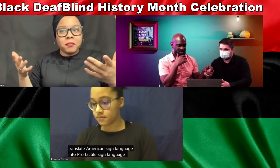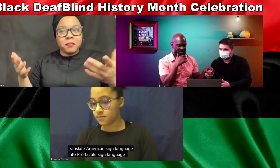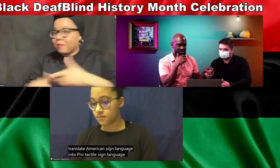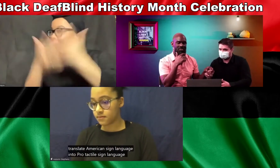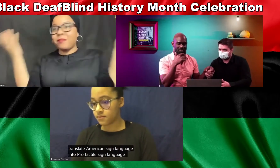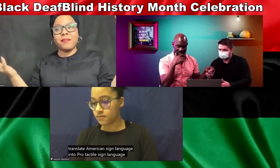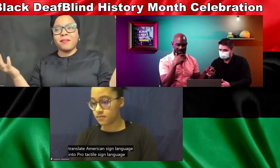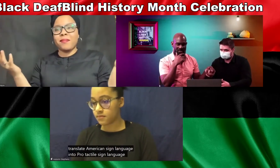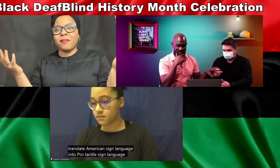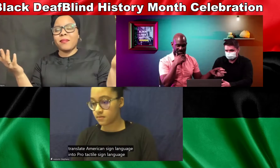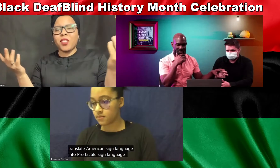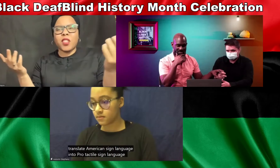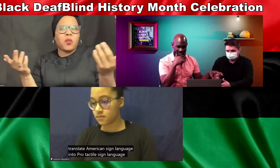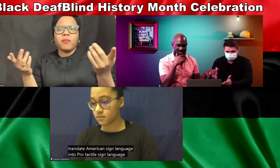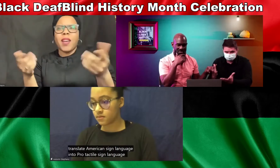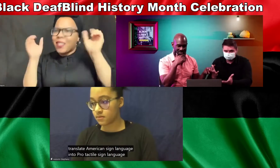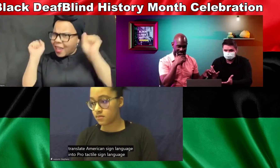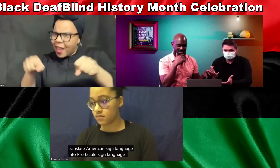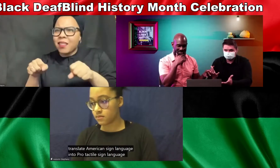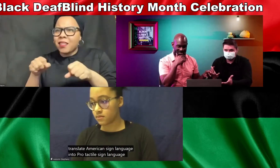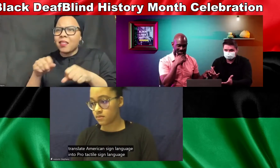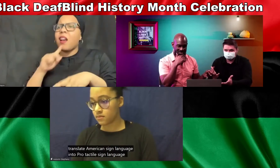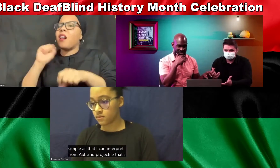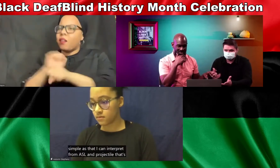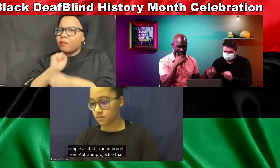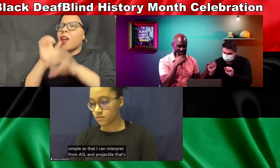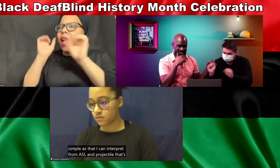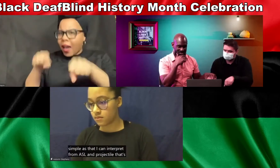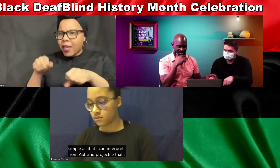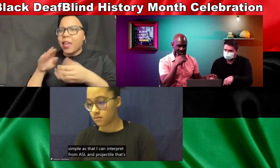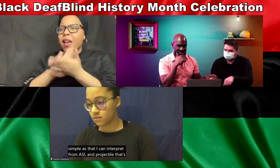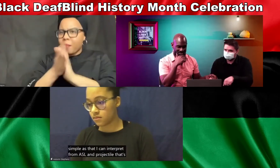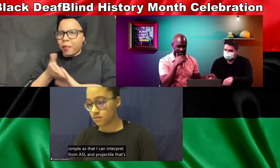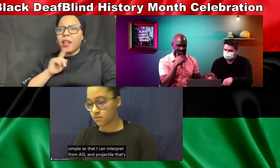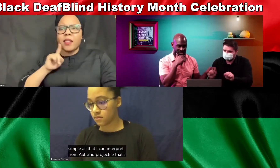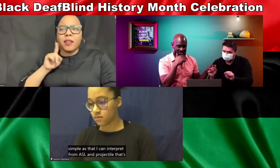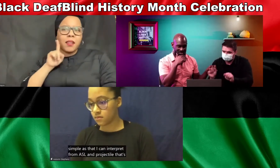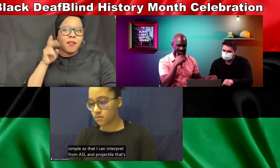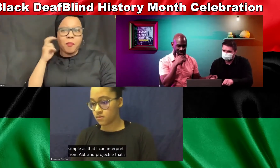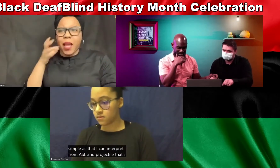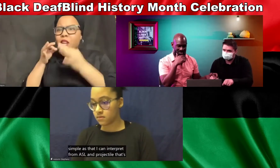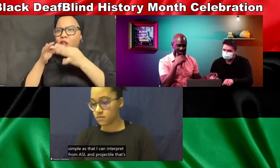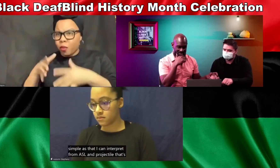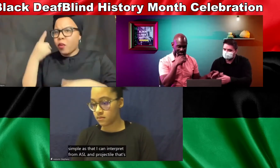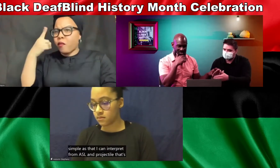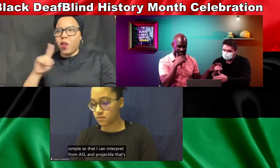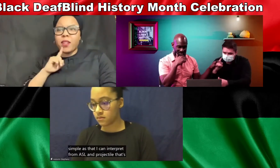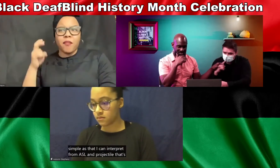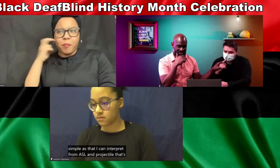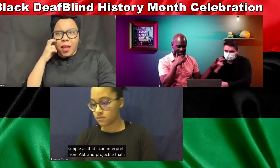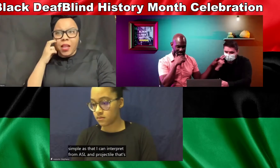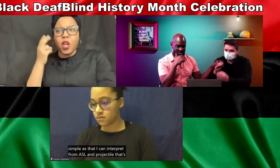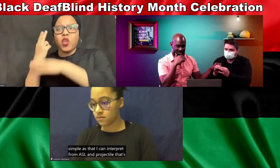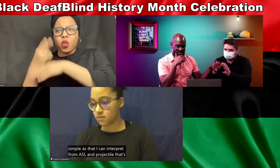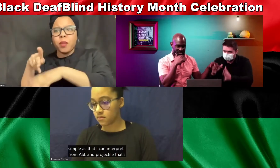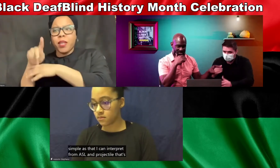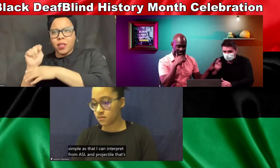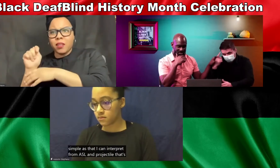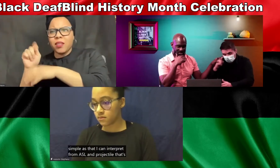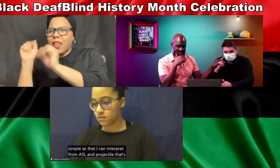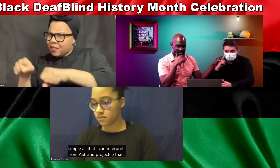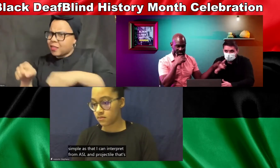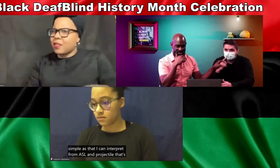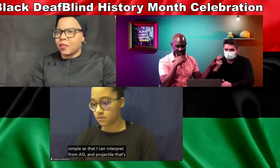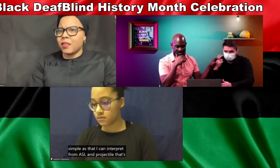ProTactile. That's my strength. So yes, I can be a deafblind interpreter